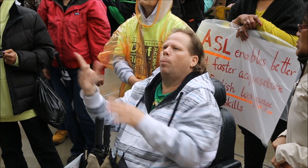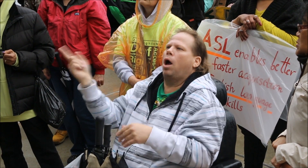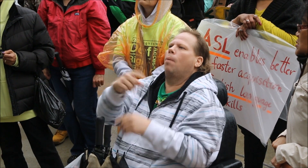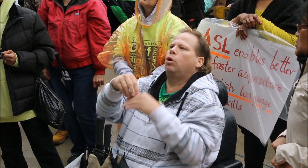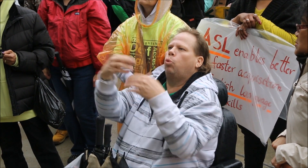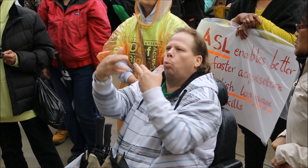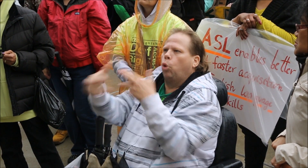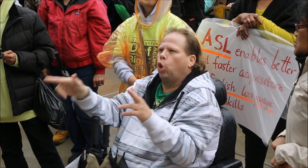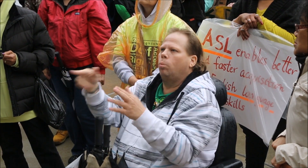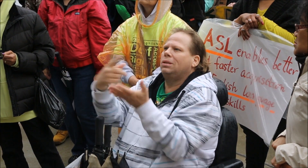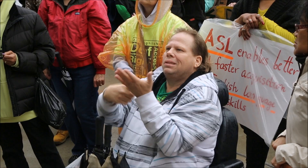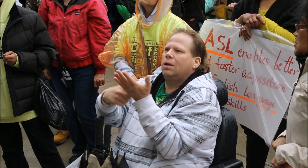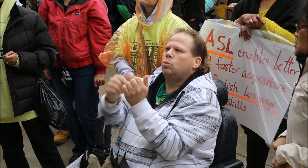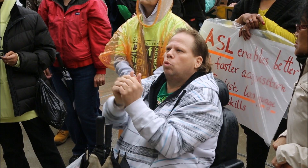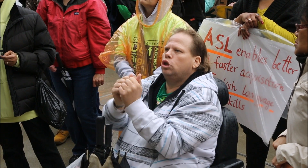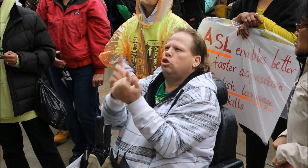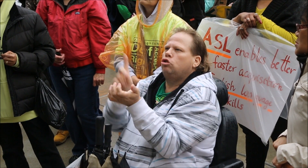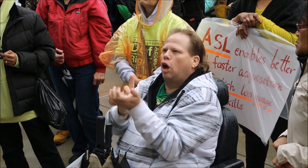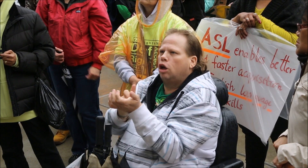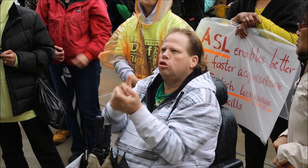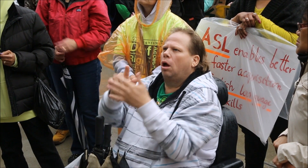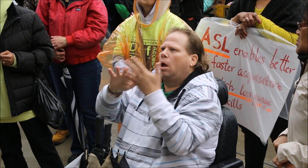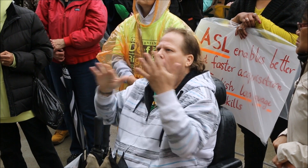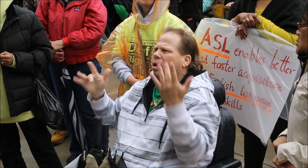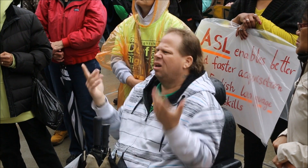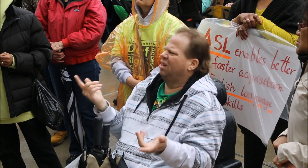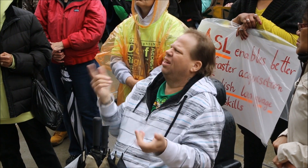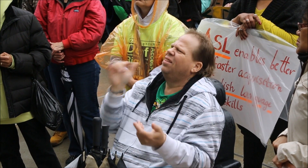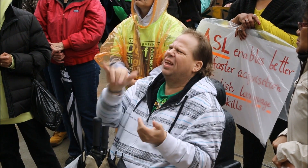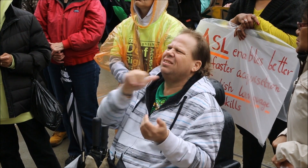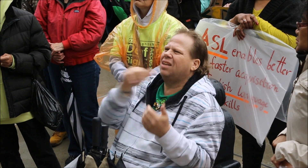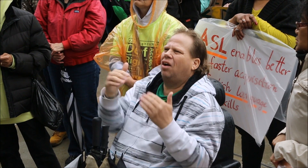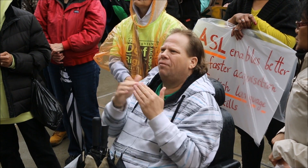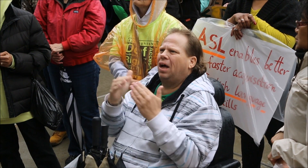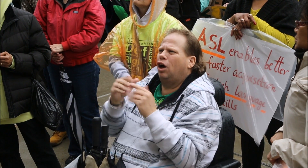said, you could just go, you could go. That made me feel like a non-person.